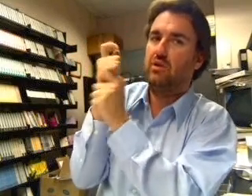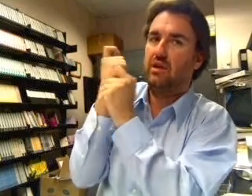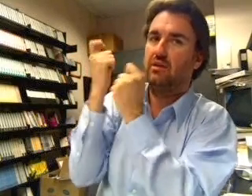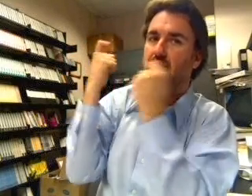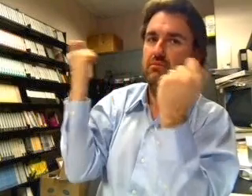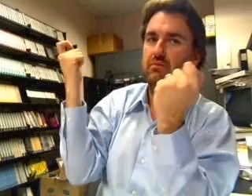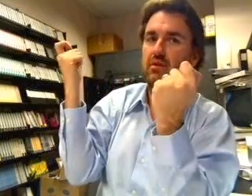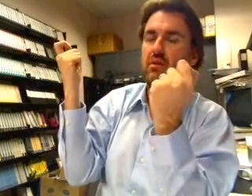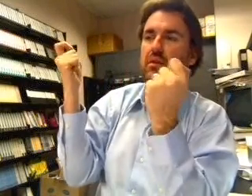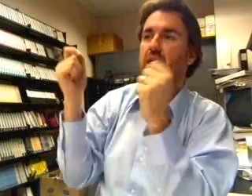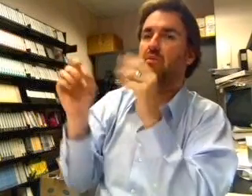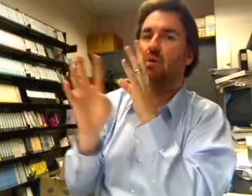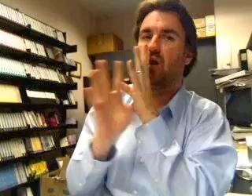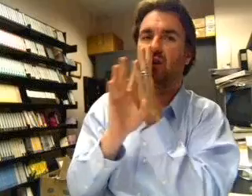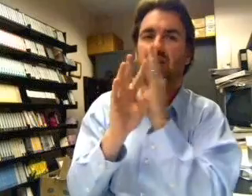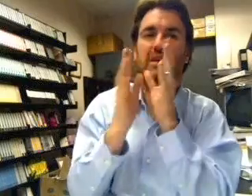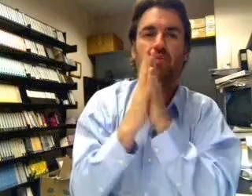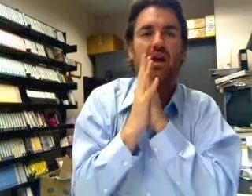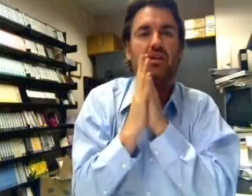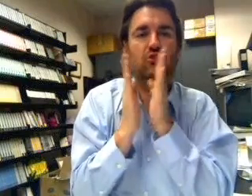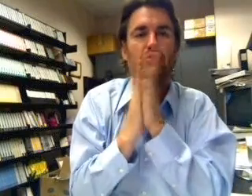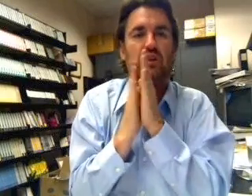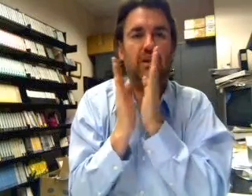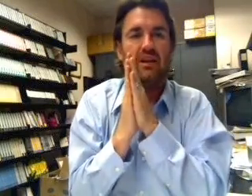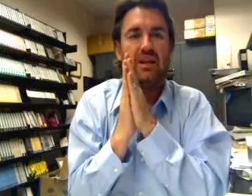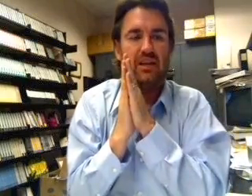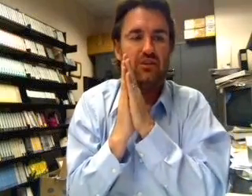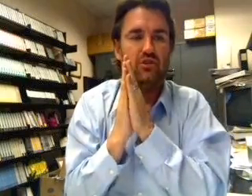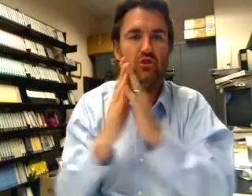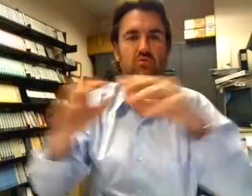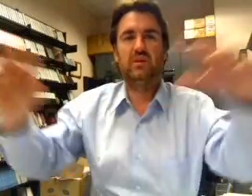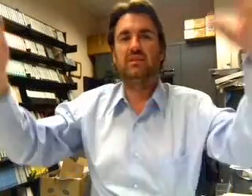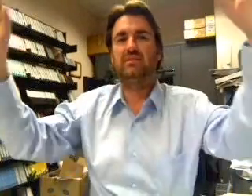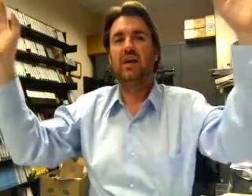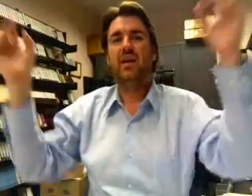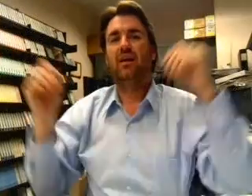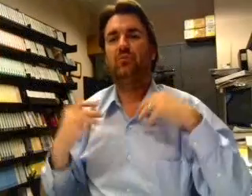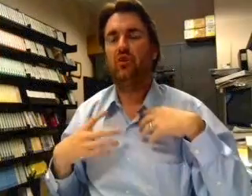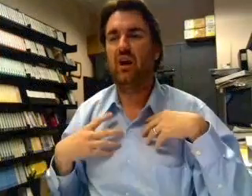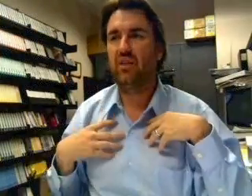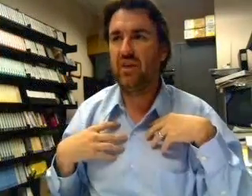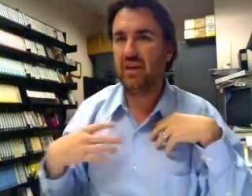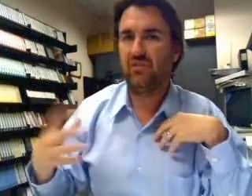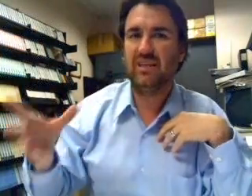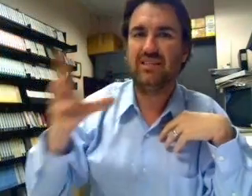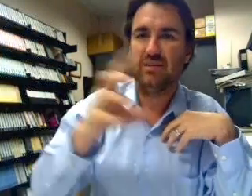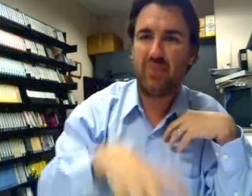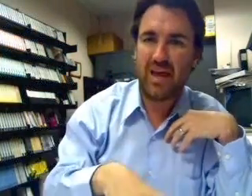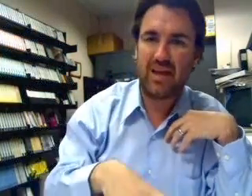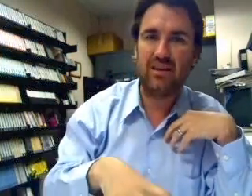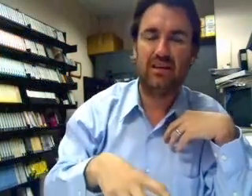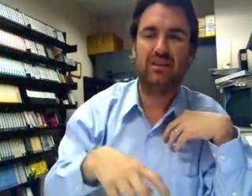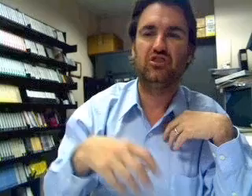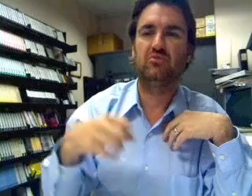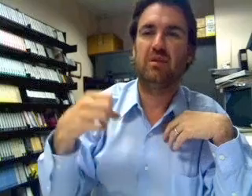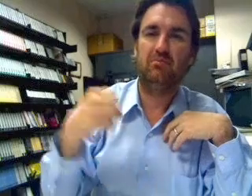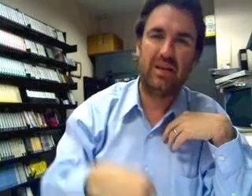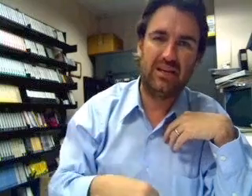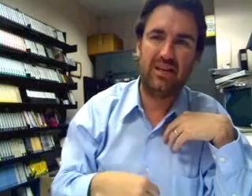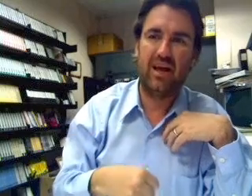hallelujah. Okay, but I want you to keep the hallelujah kind of in close, because you got to think, if he's in pain and he's just been beaten